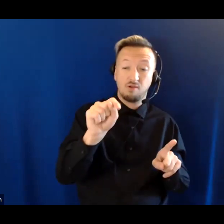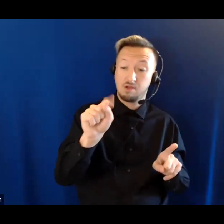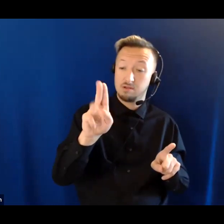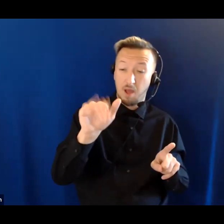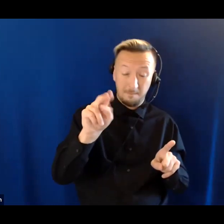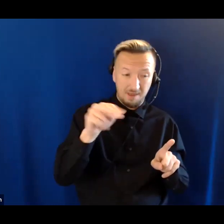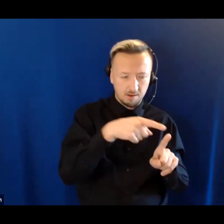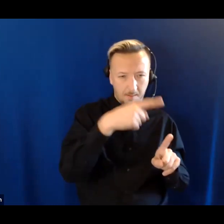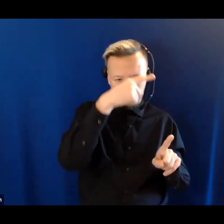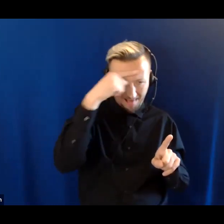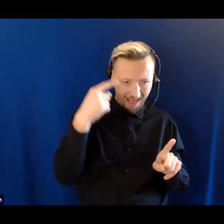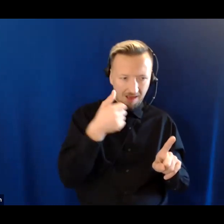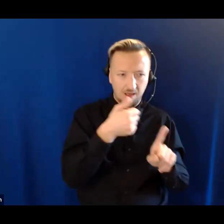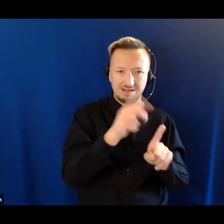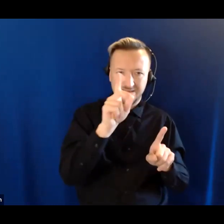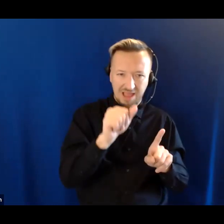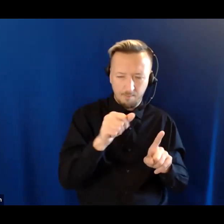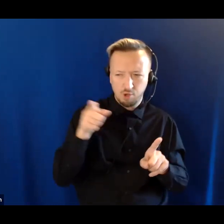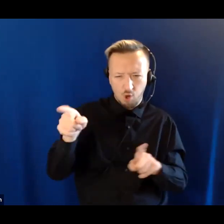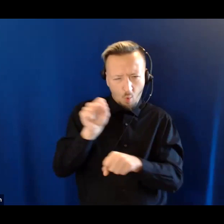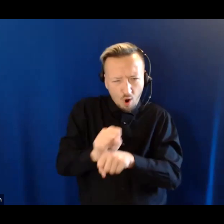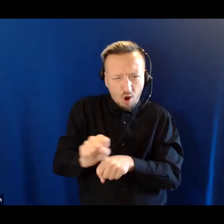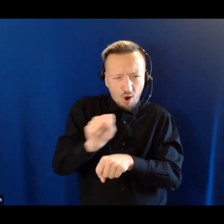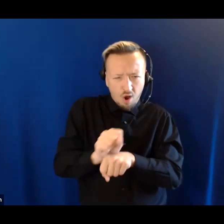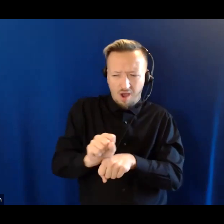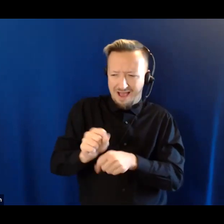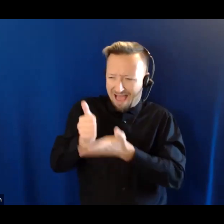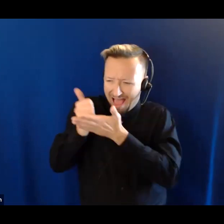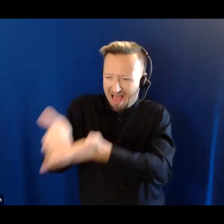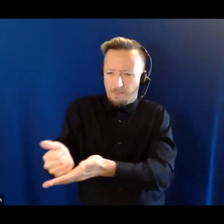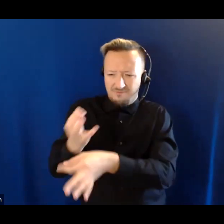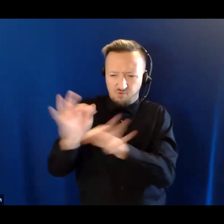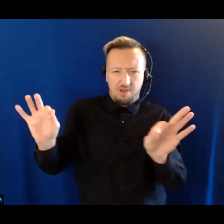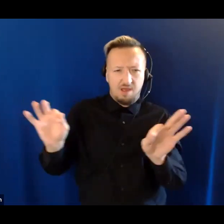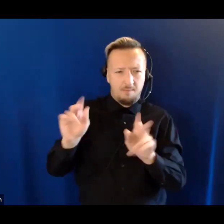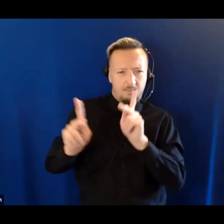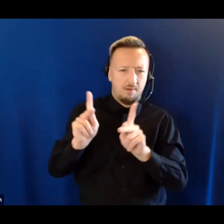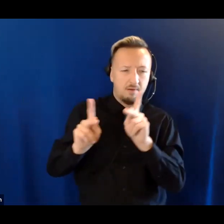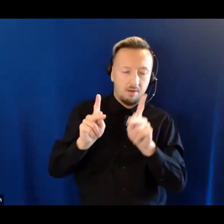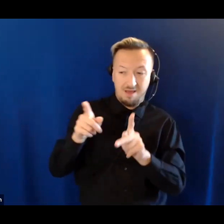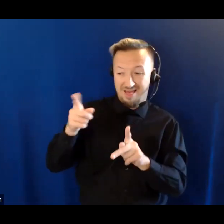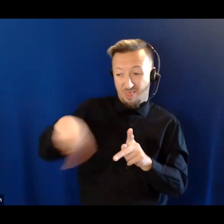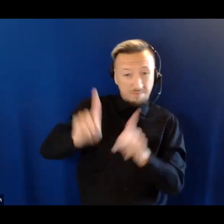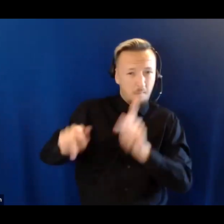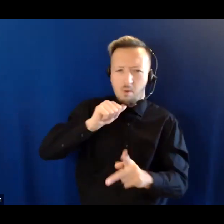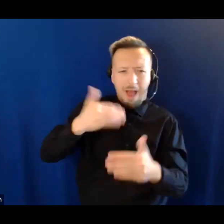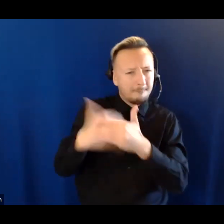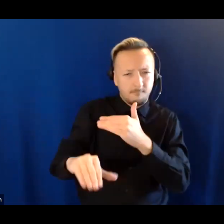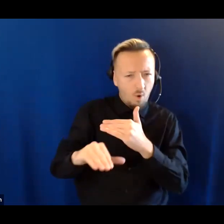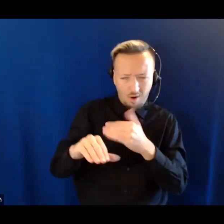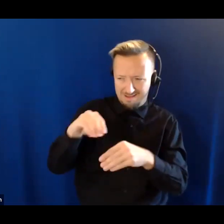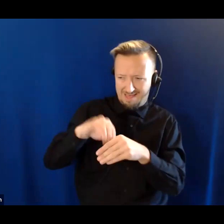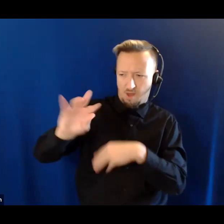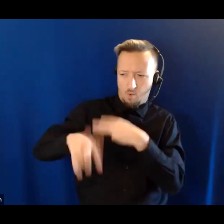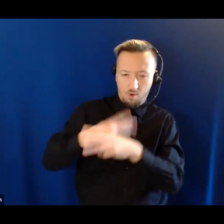free people, to understand a world that they were never born into, one that didn't exist and one that they